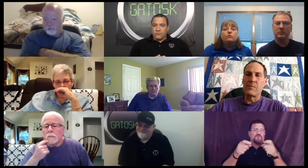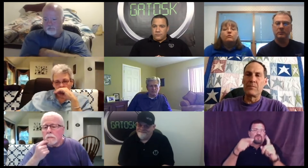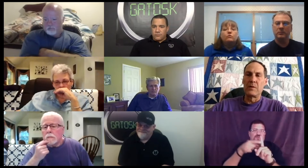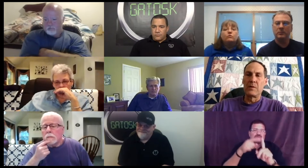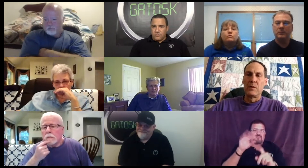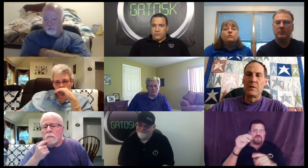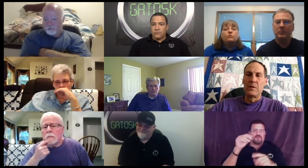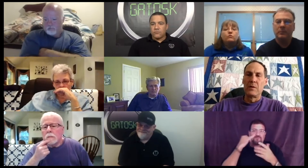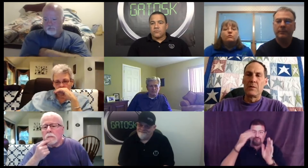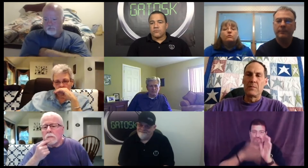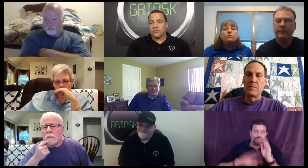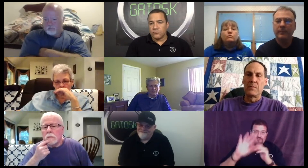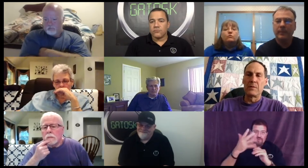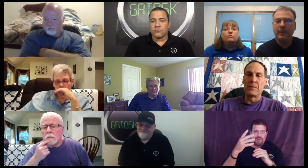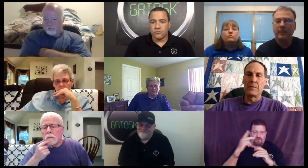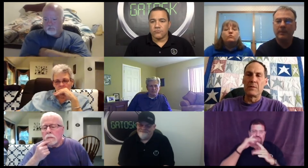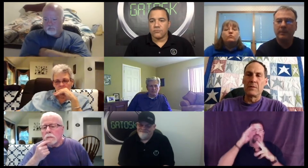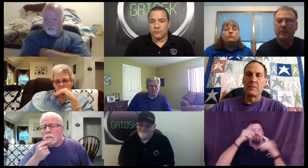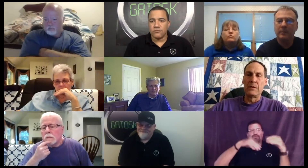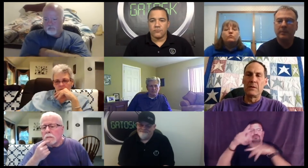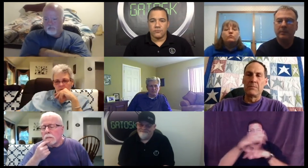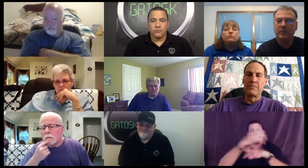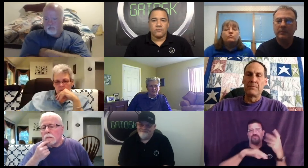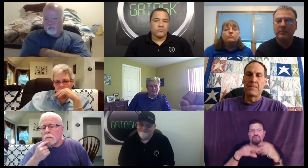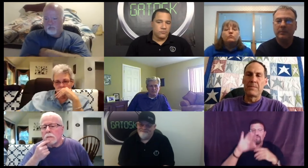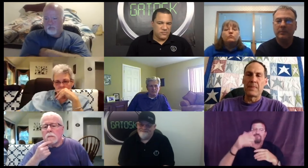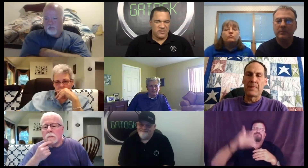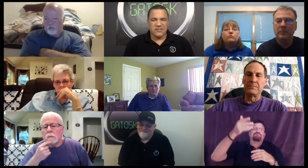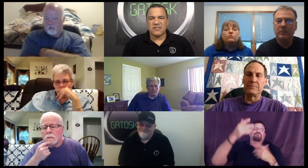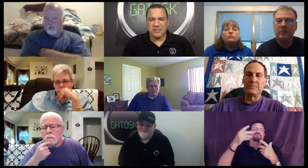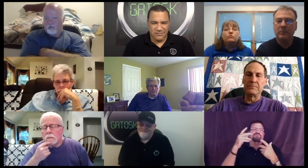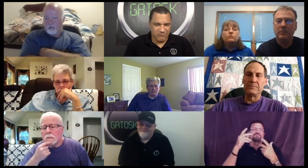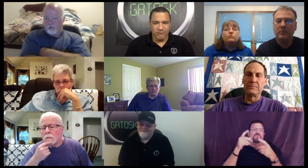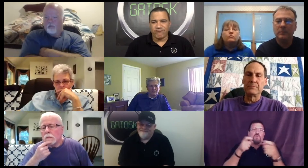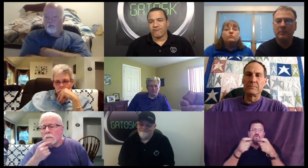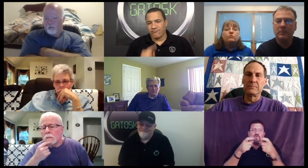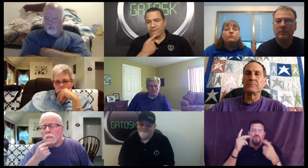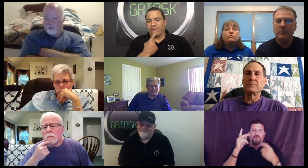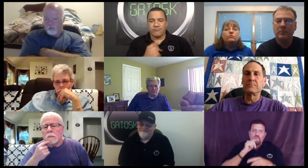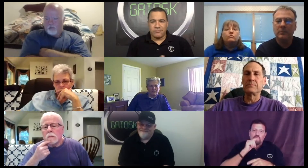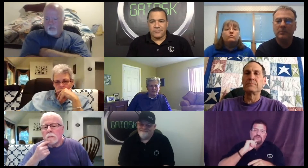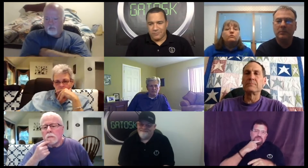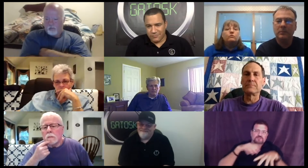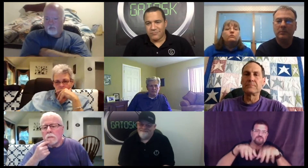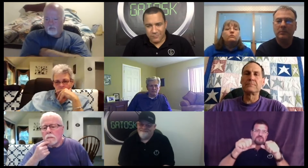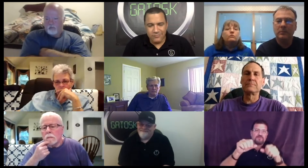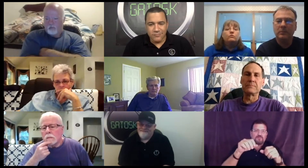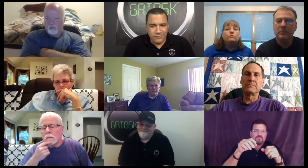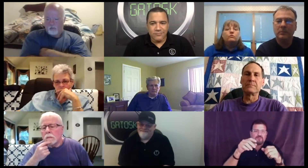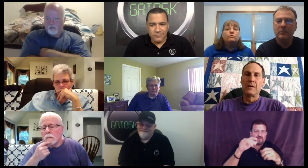$90, to control. If it was like cheap, then everybody would be jumping around and doing like that, So it's a way to control and